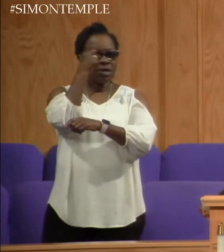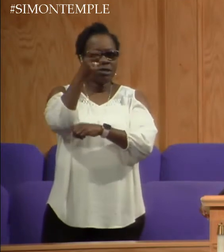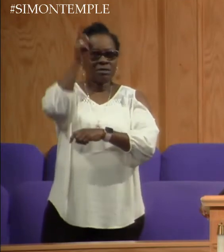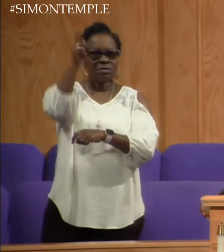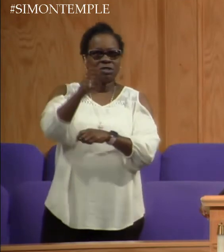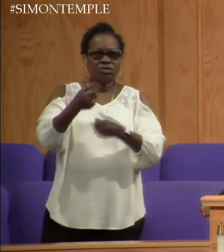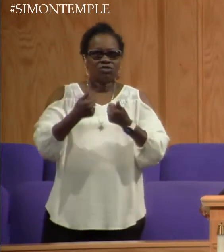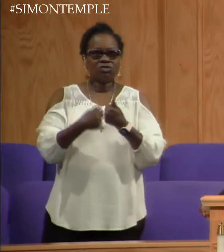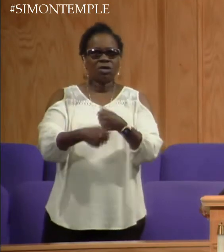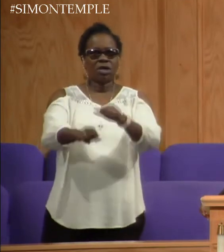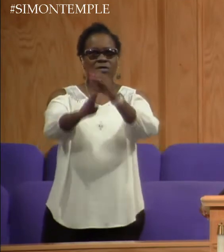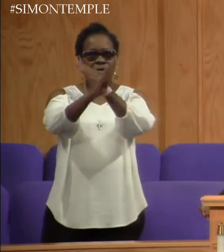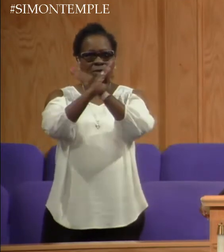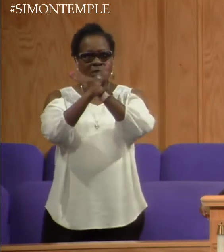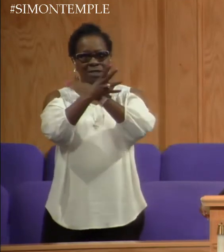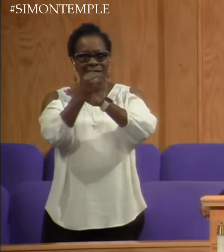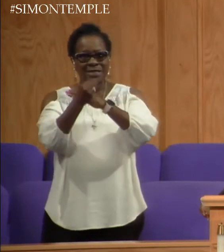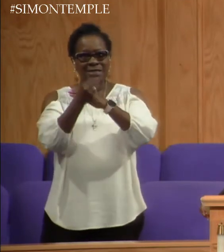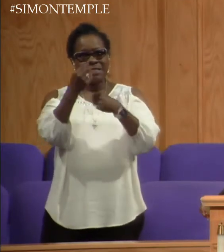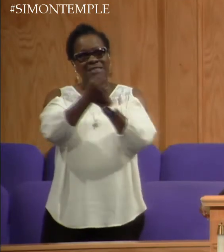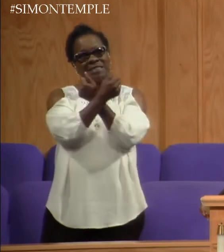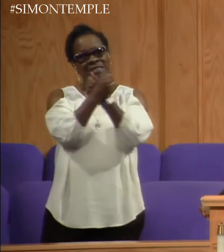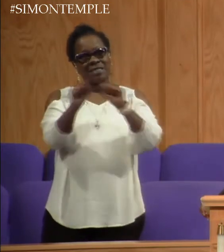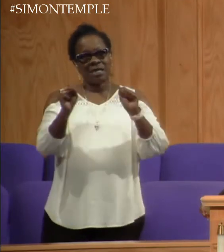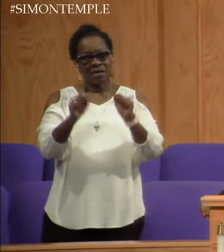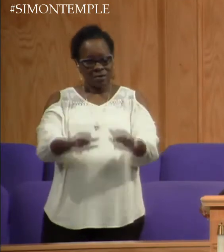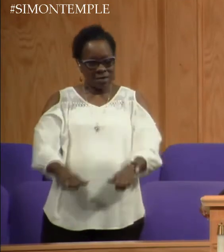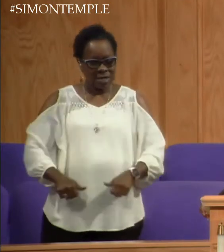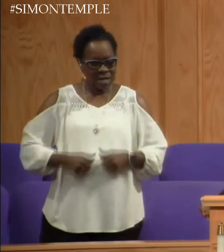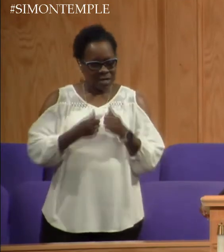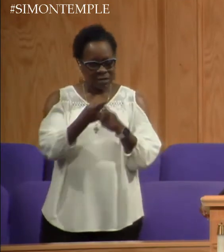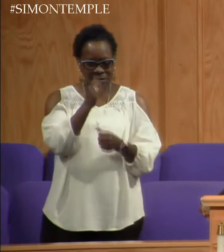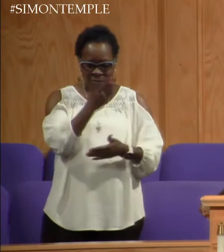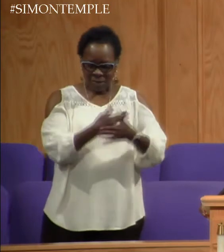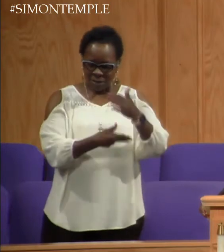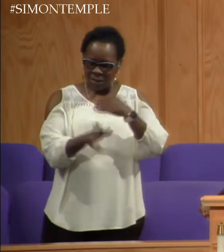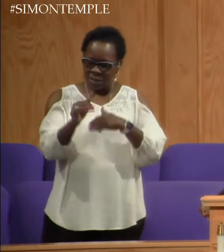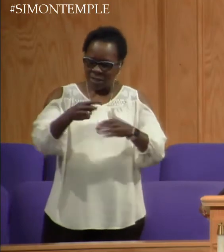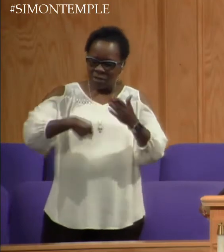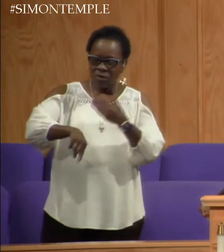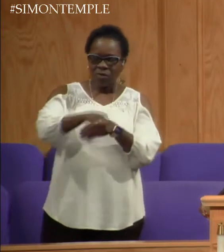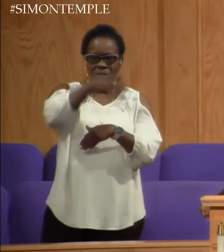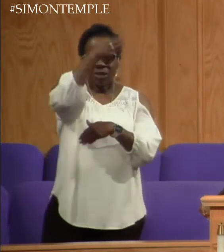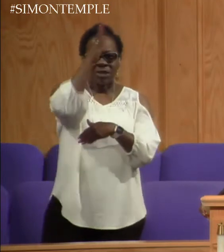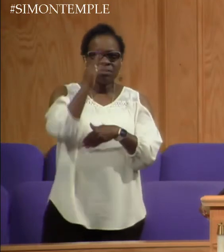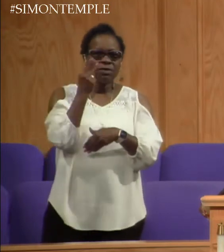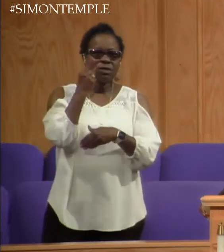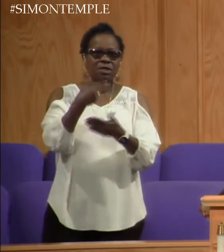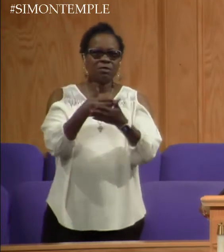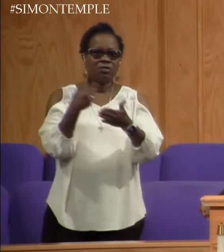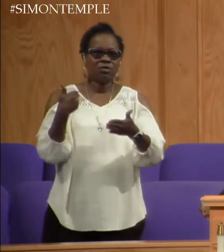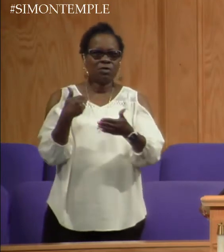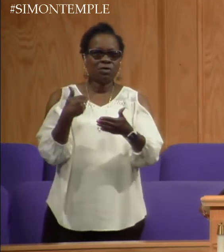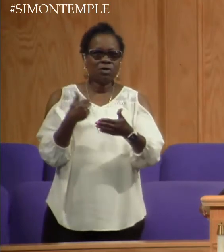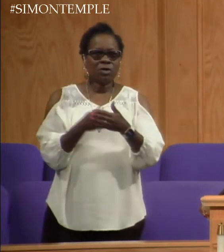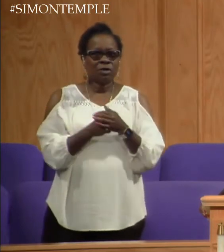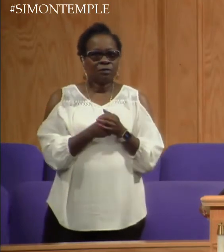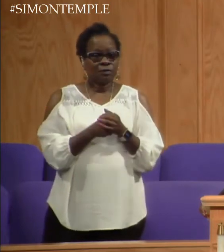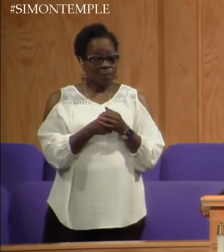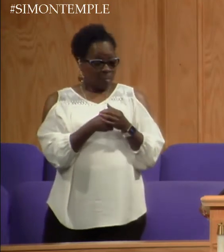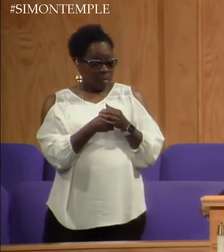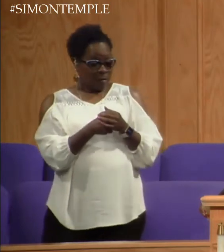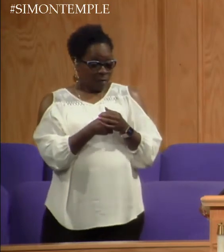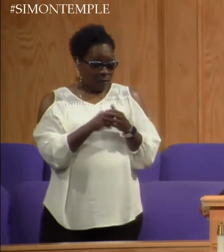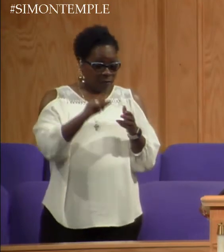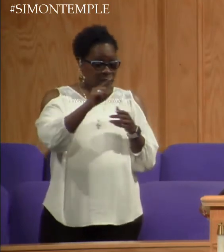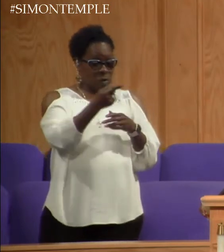save lives from something we have never heard or seen before. What we initially thought were the presenting symptoms have